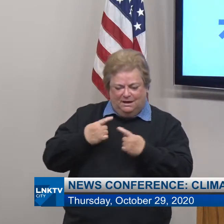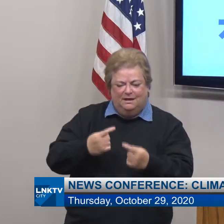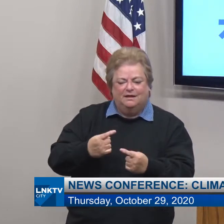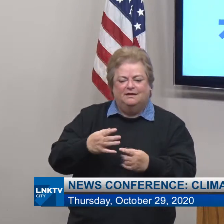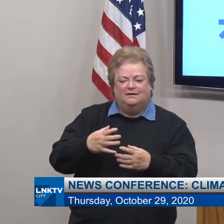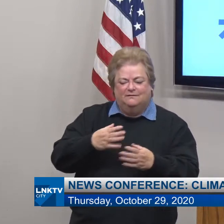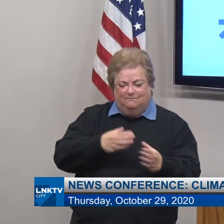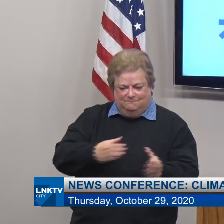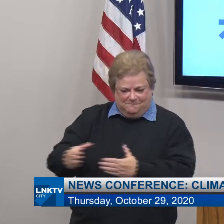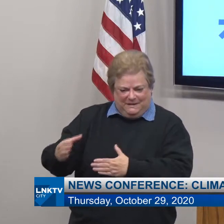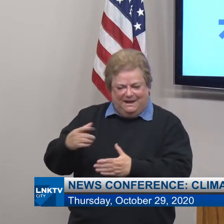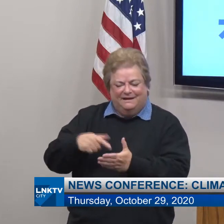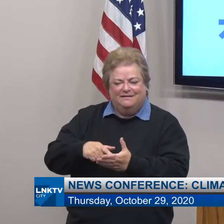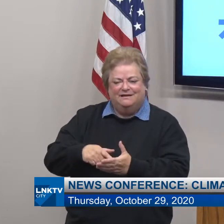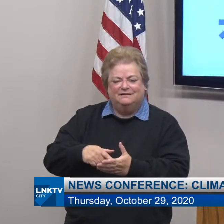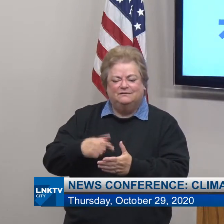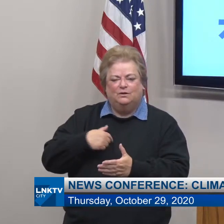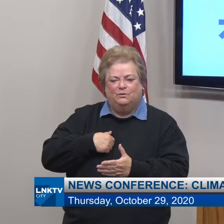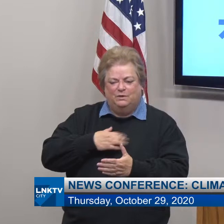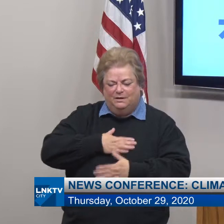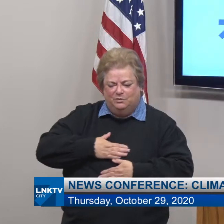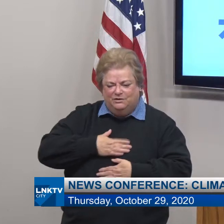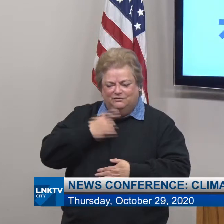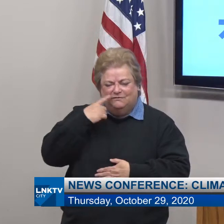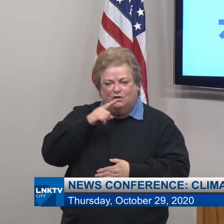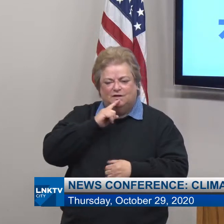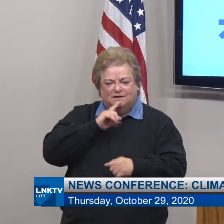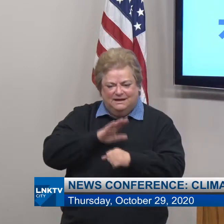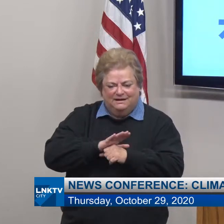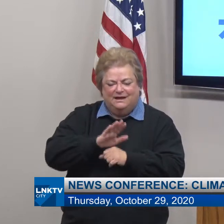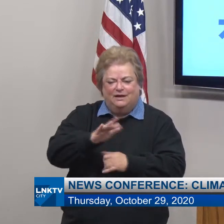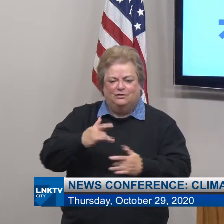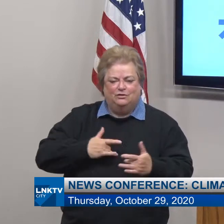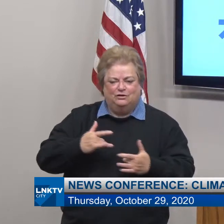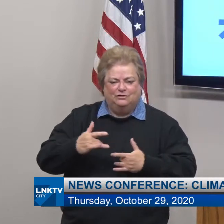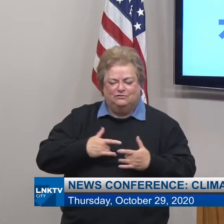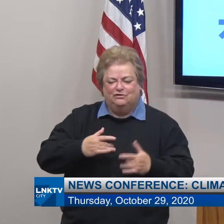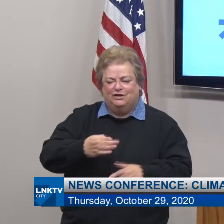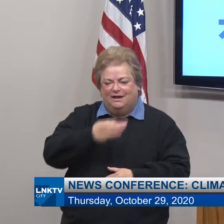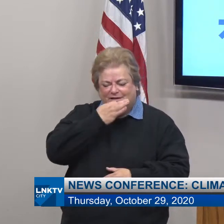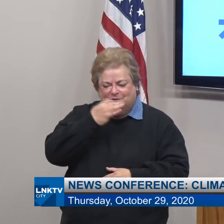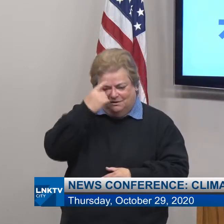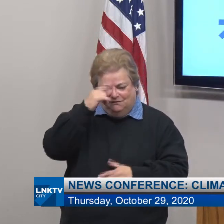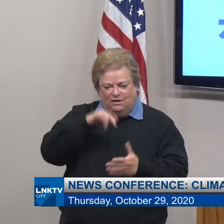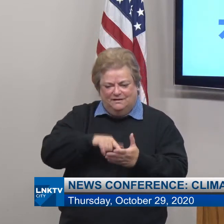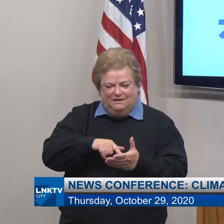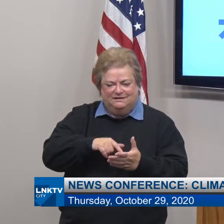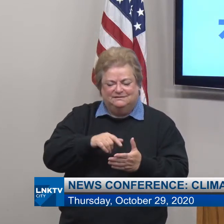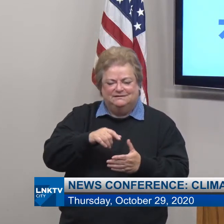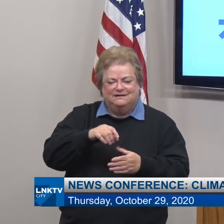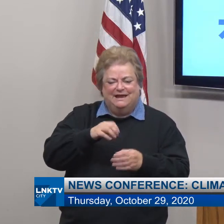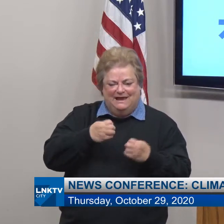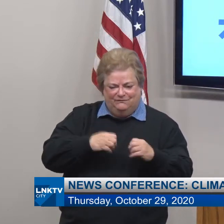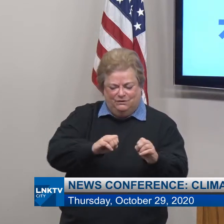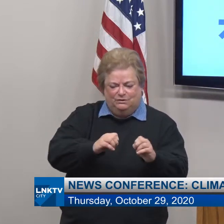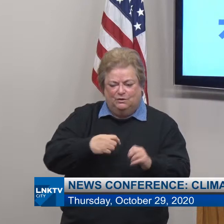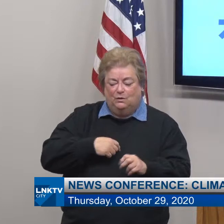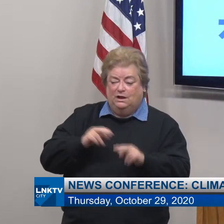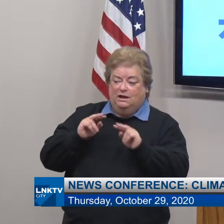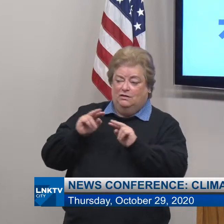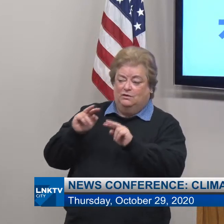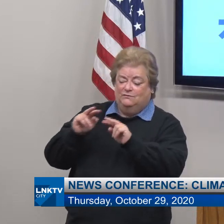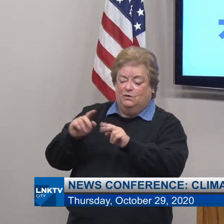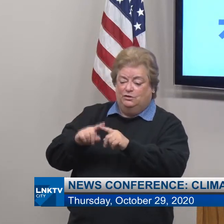effort. We appreciate all of you for dedicating your concern and your expertise and leadership to this effort. We look forward